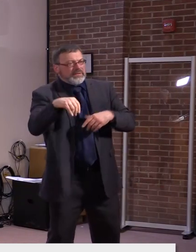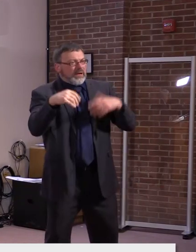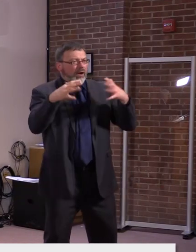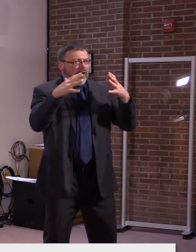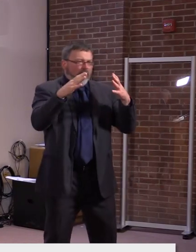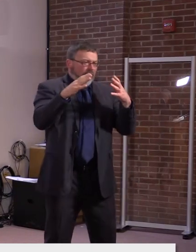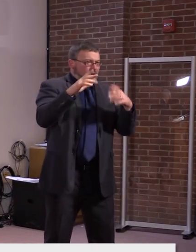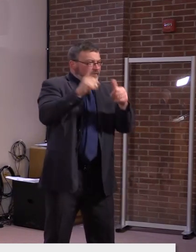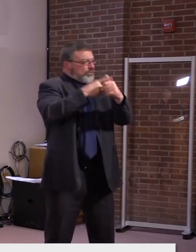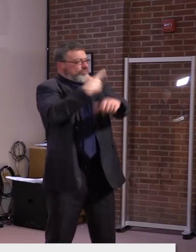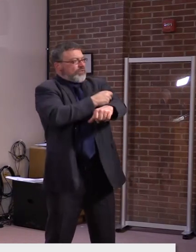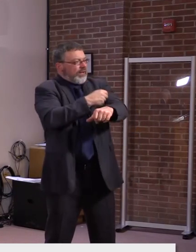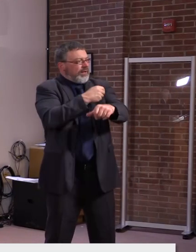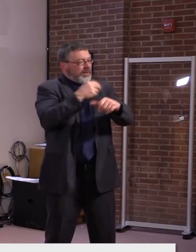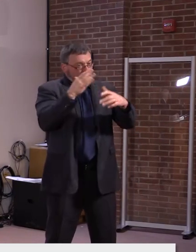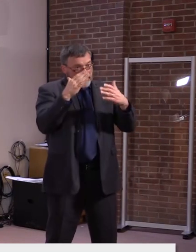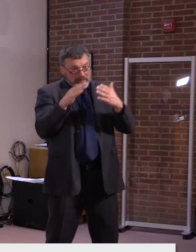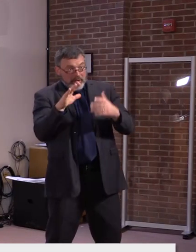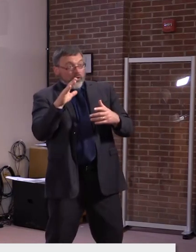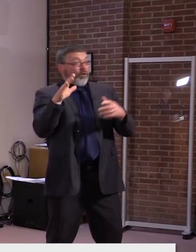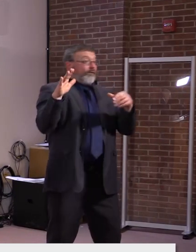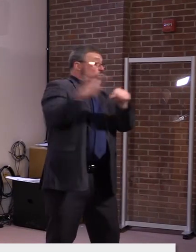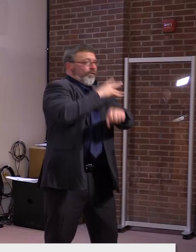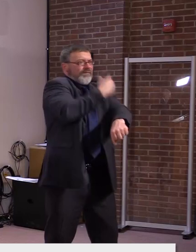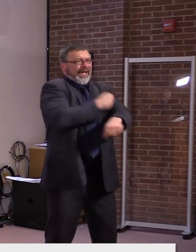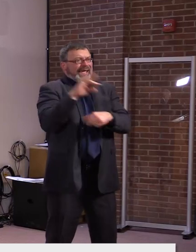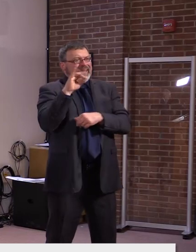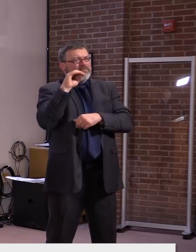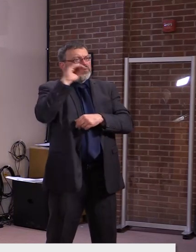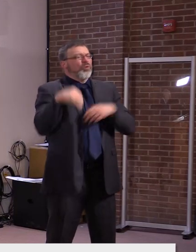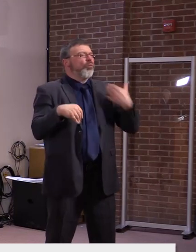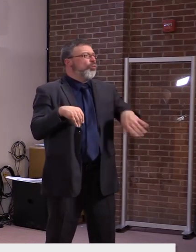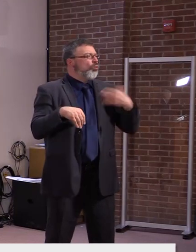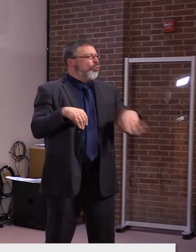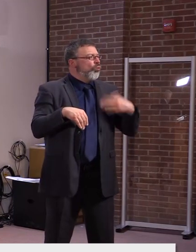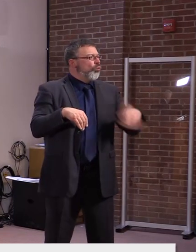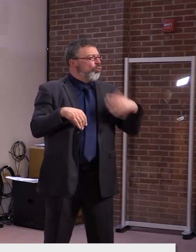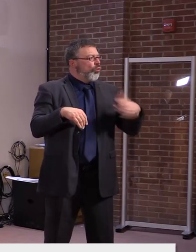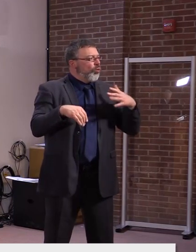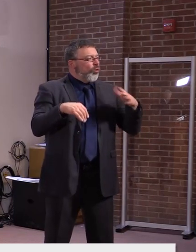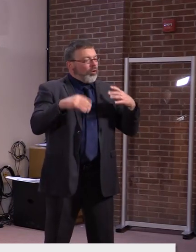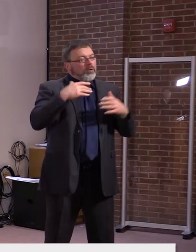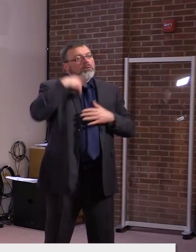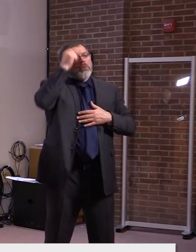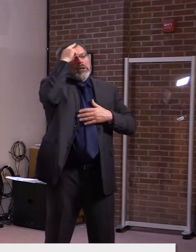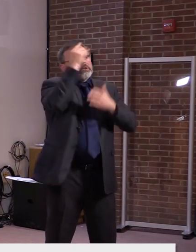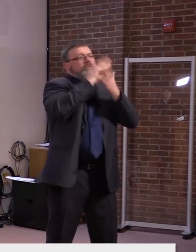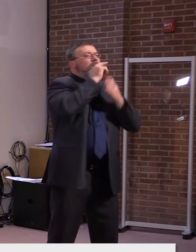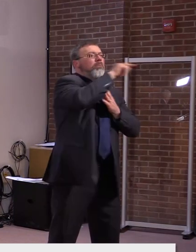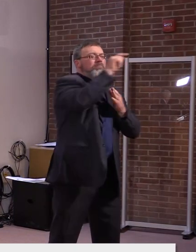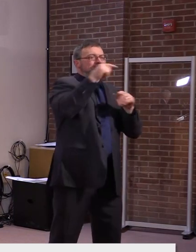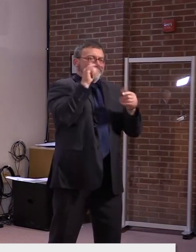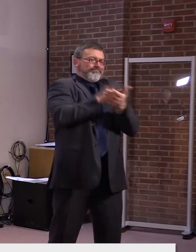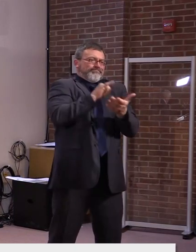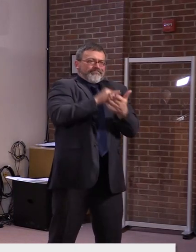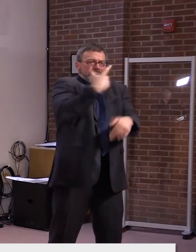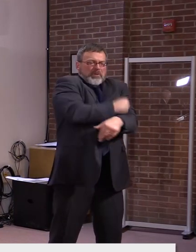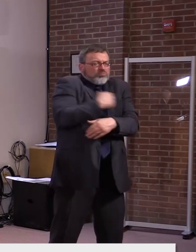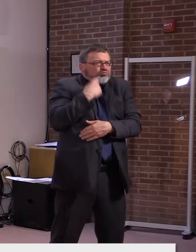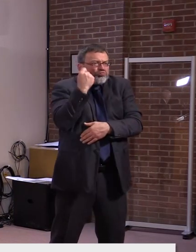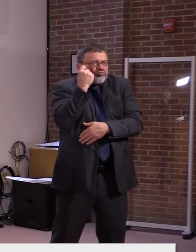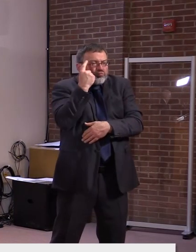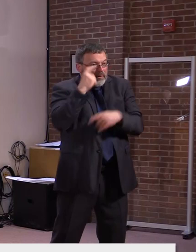remember, some of the population can't be vaccinated. Even during the recent upsurge in